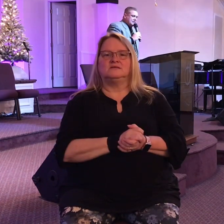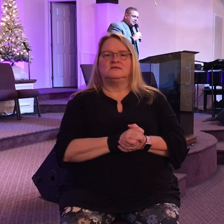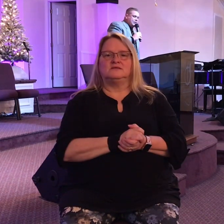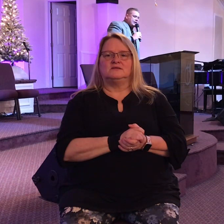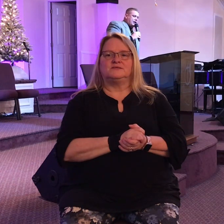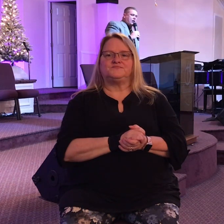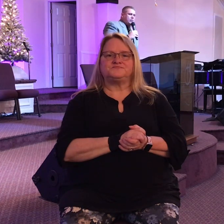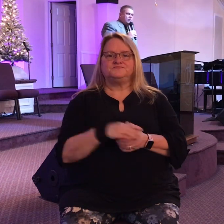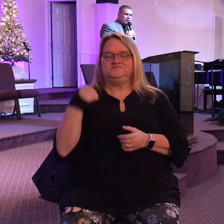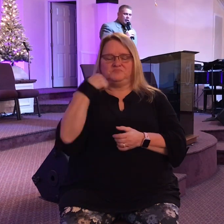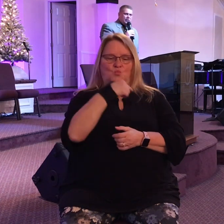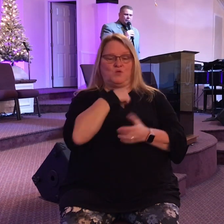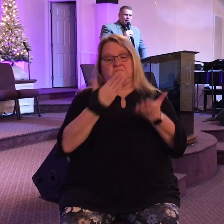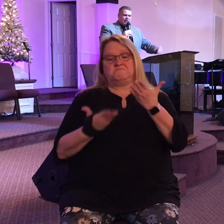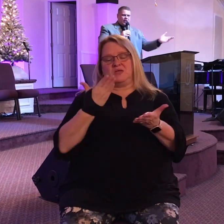See.